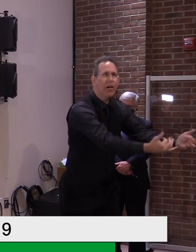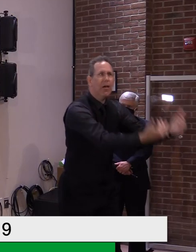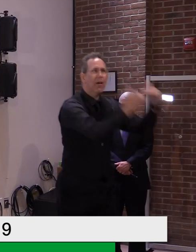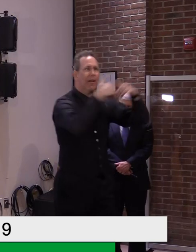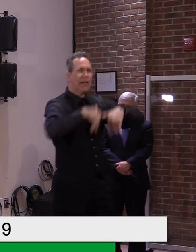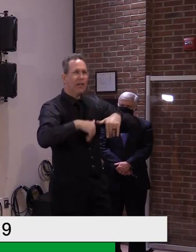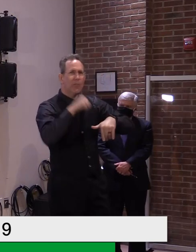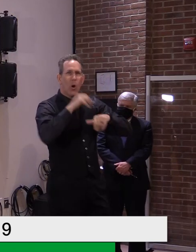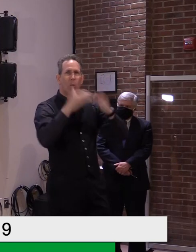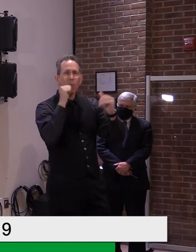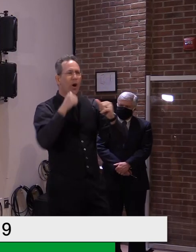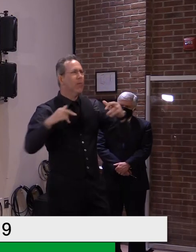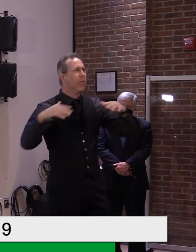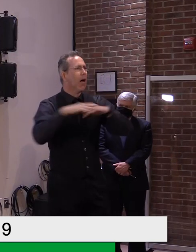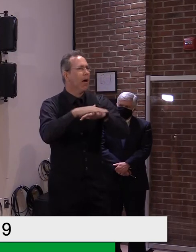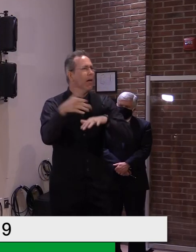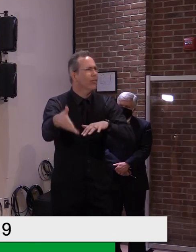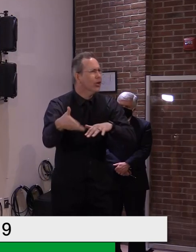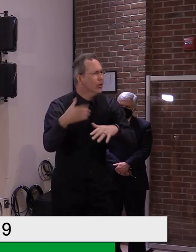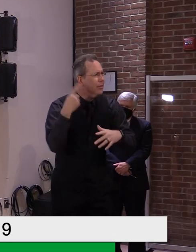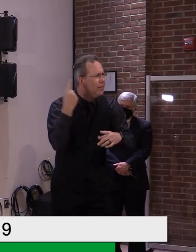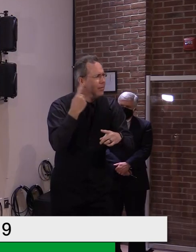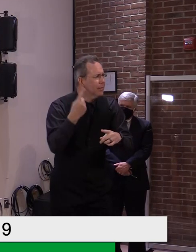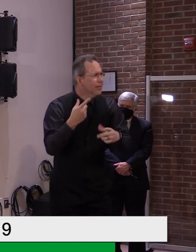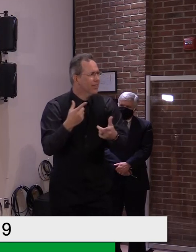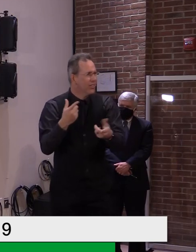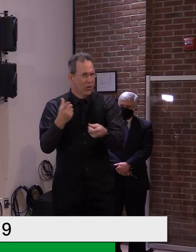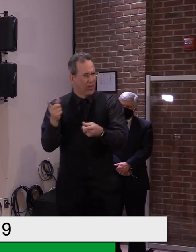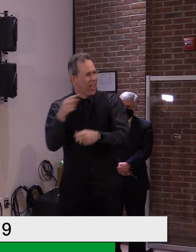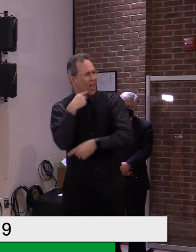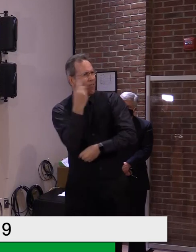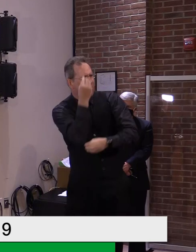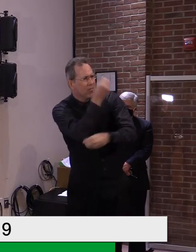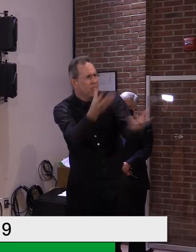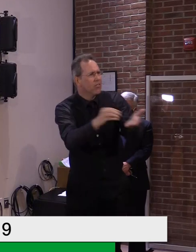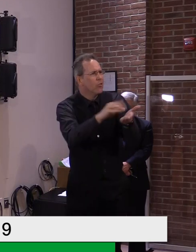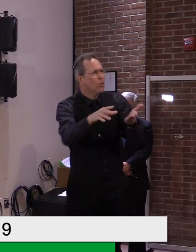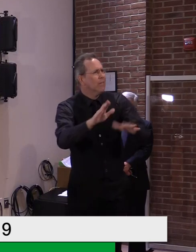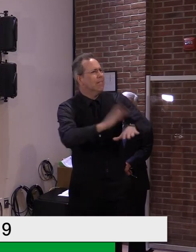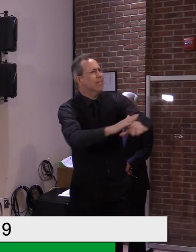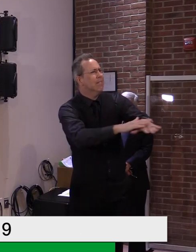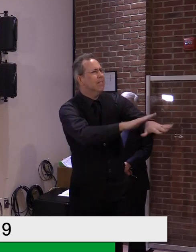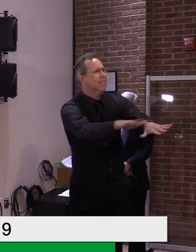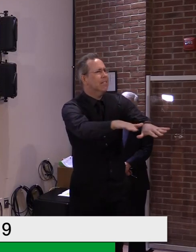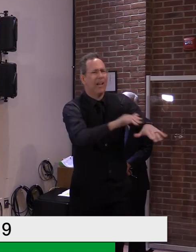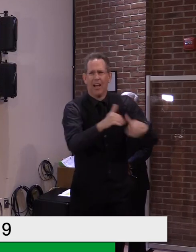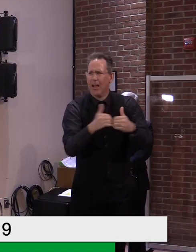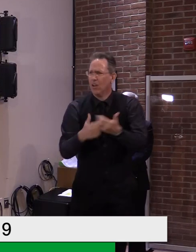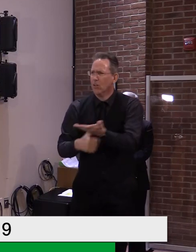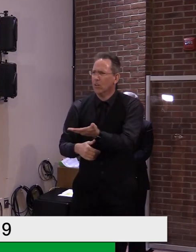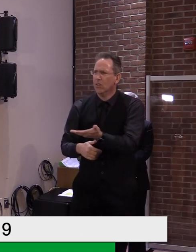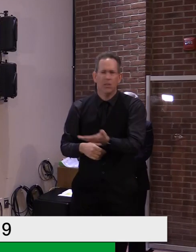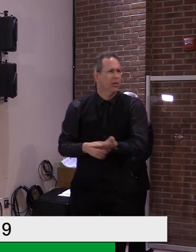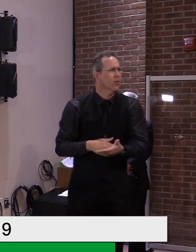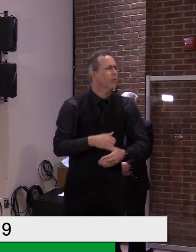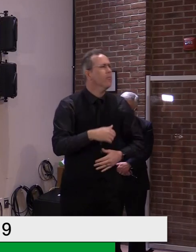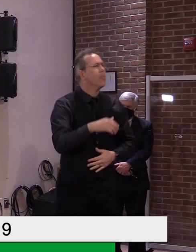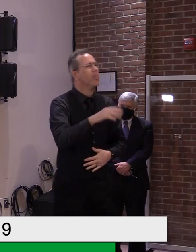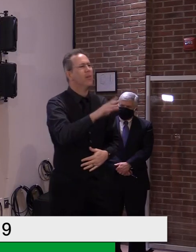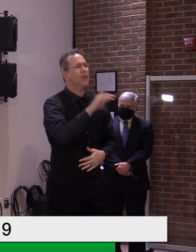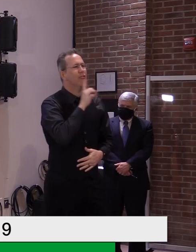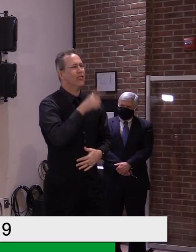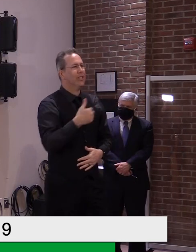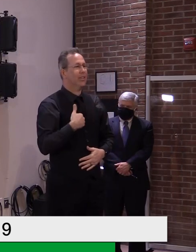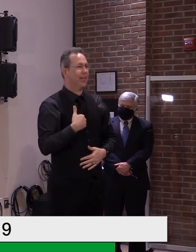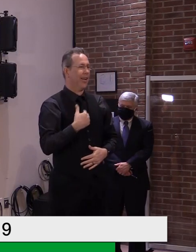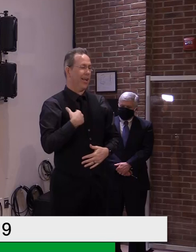Yeah, well, first of all, you're not invincible. You can get the virus regardless of your age, and you may